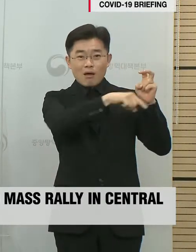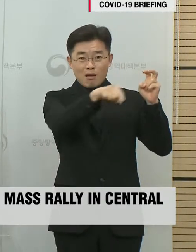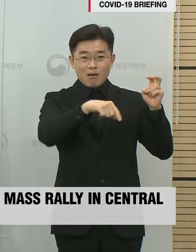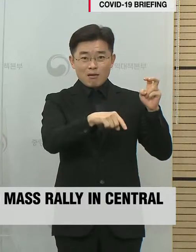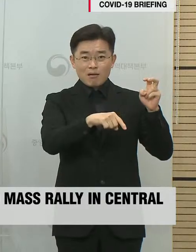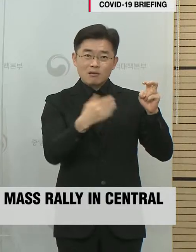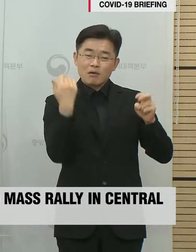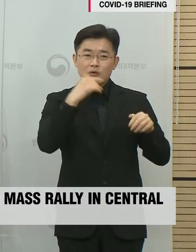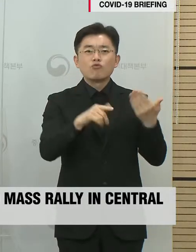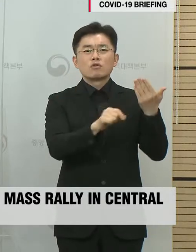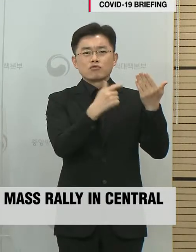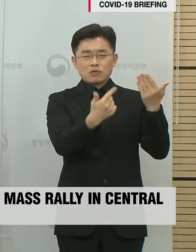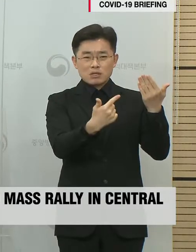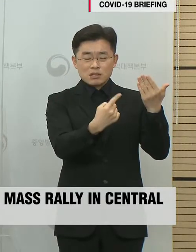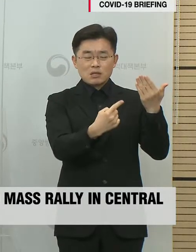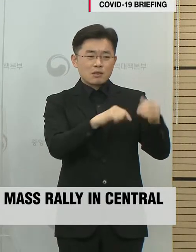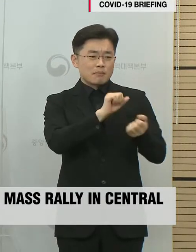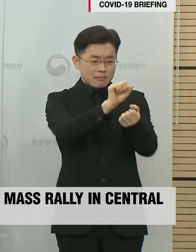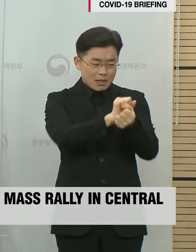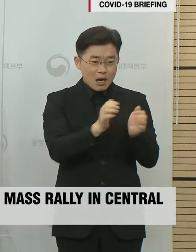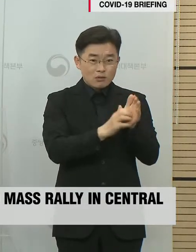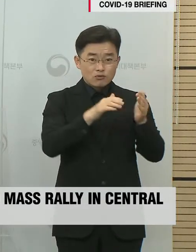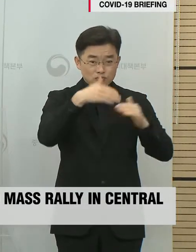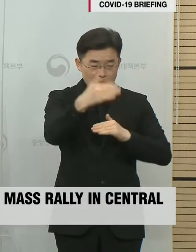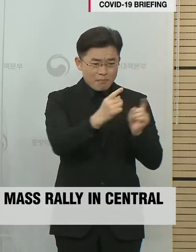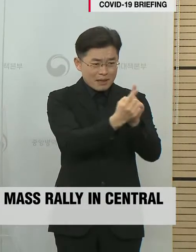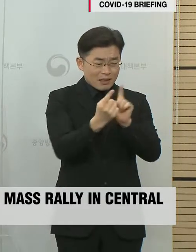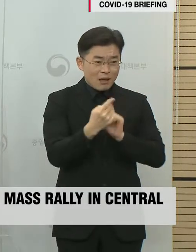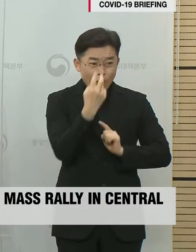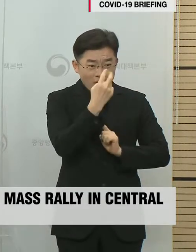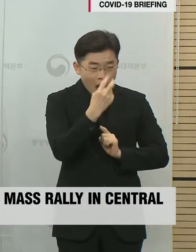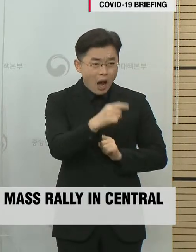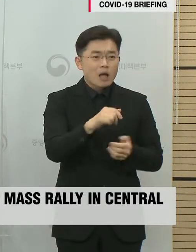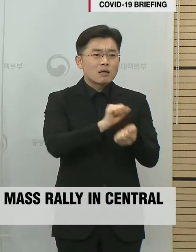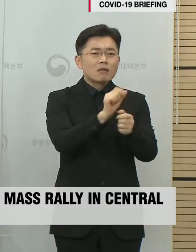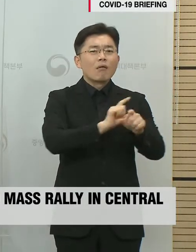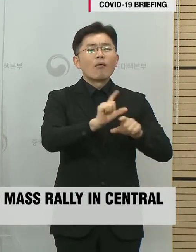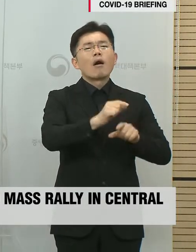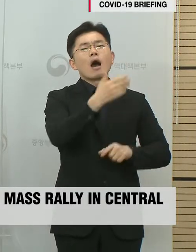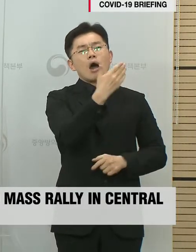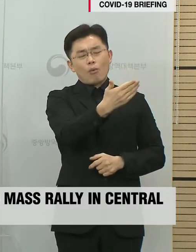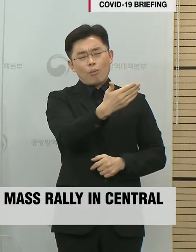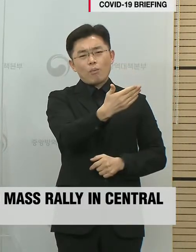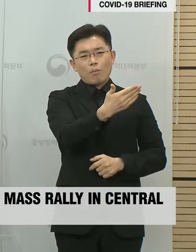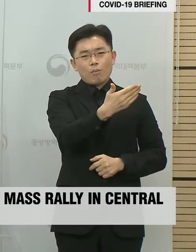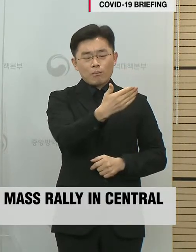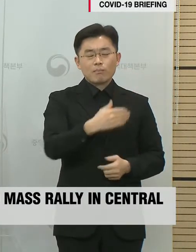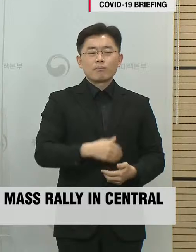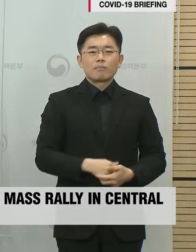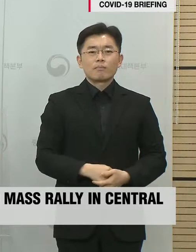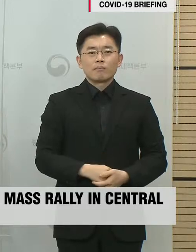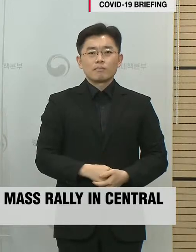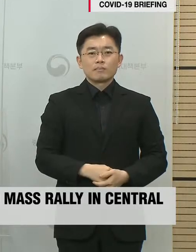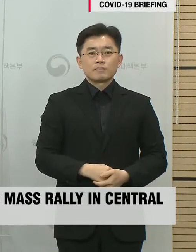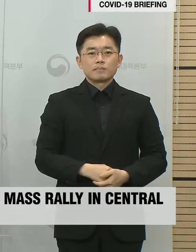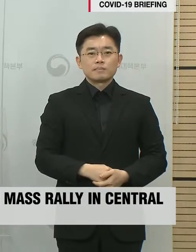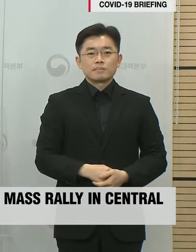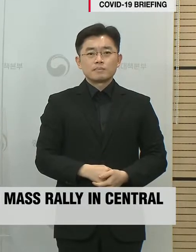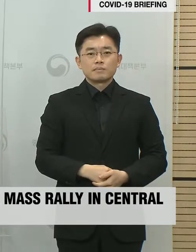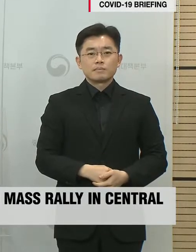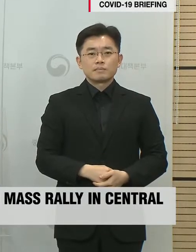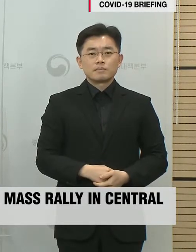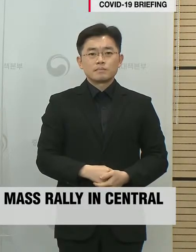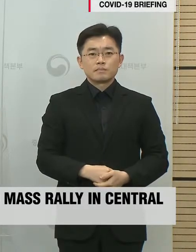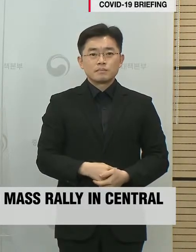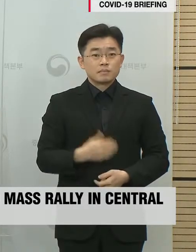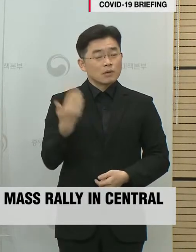is a company that held the information session on health supplement products. We also have 9 more patients being